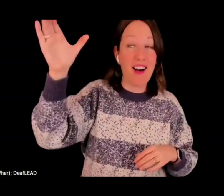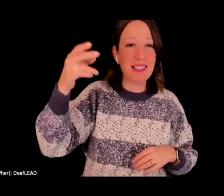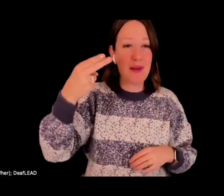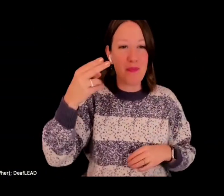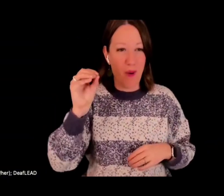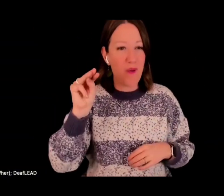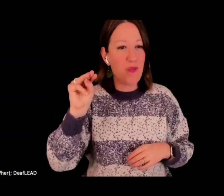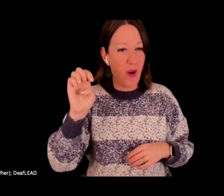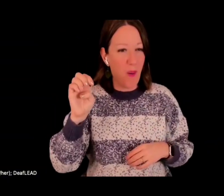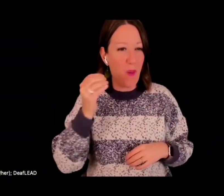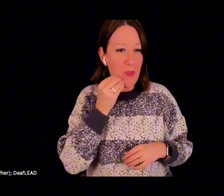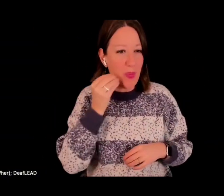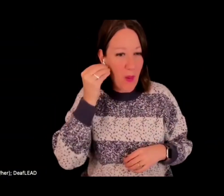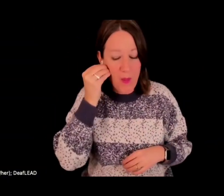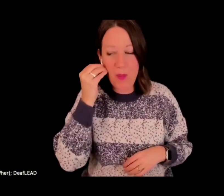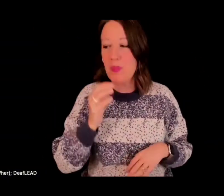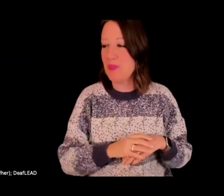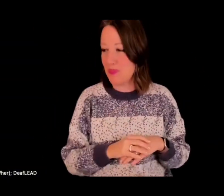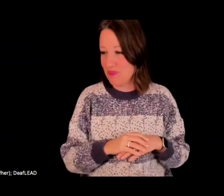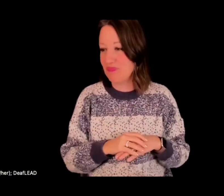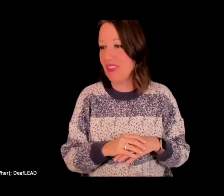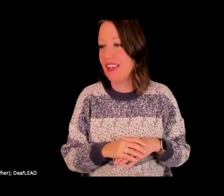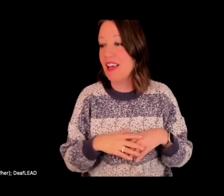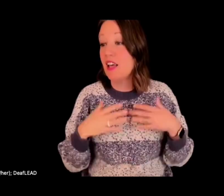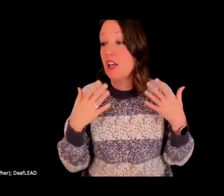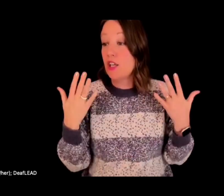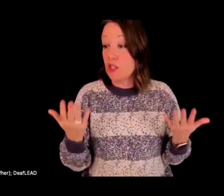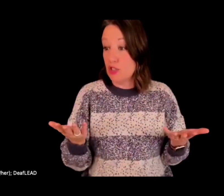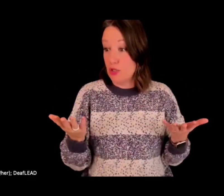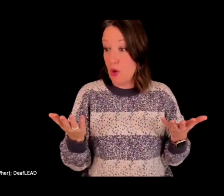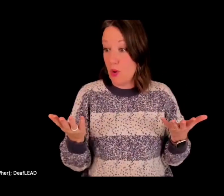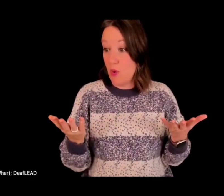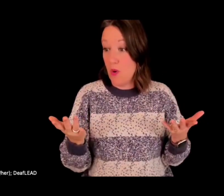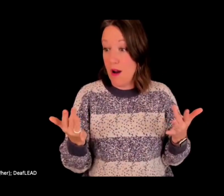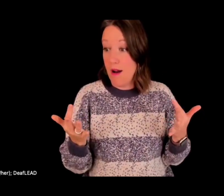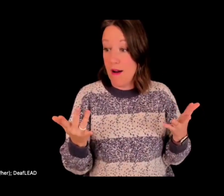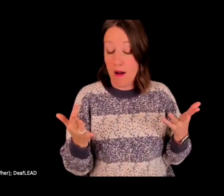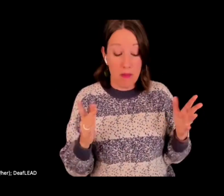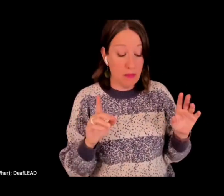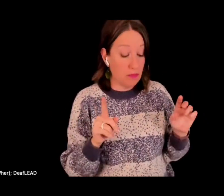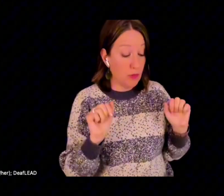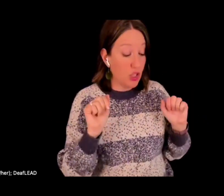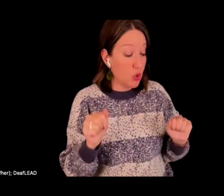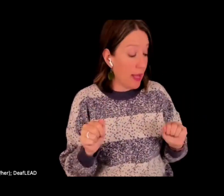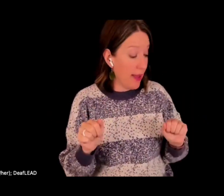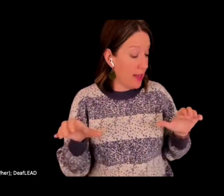Okay, again, so our theme is the concept of home for today's reflective art.